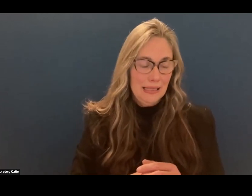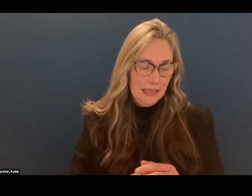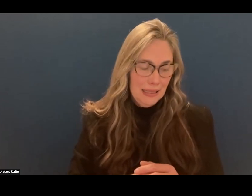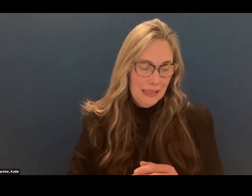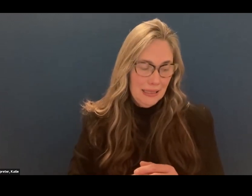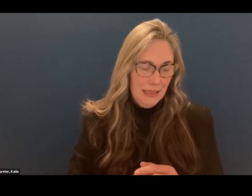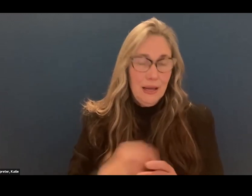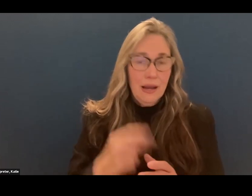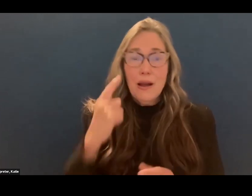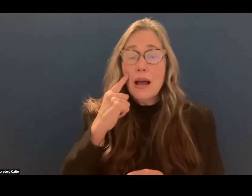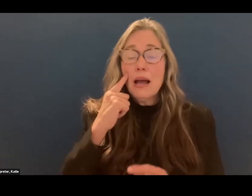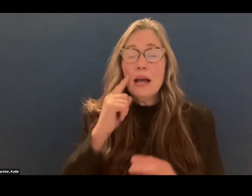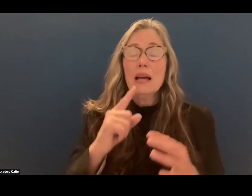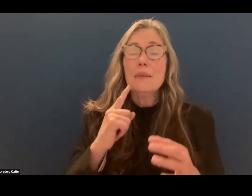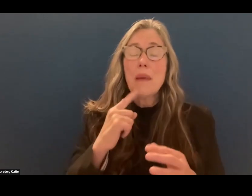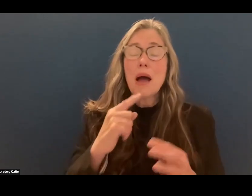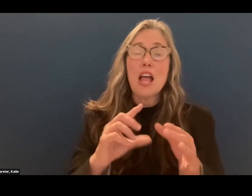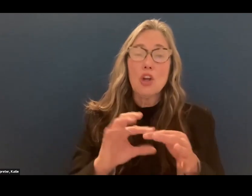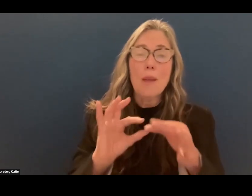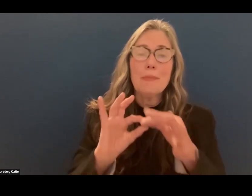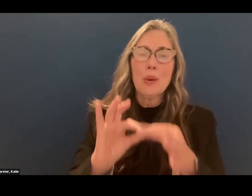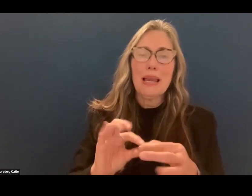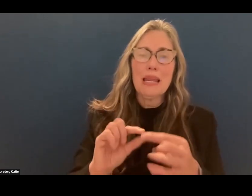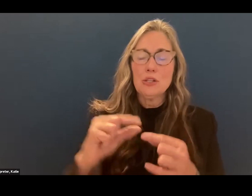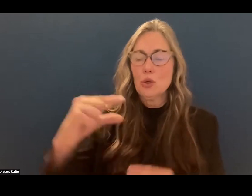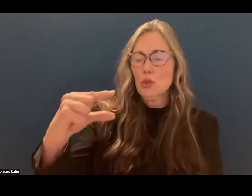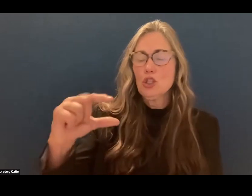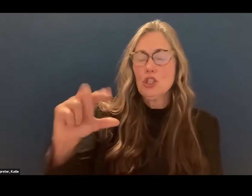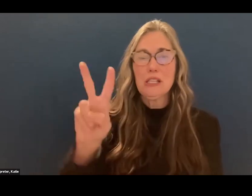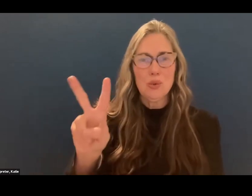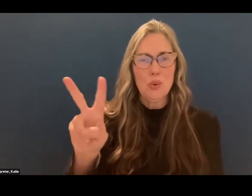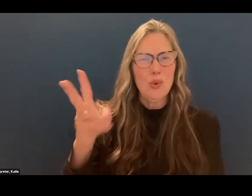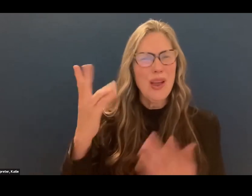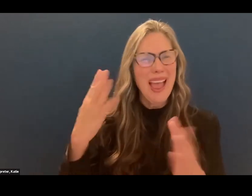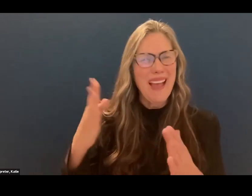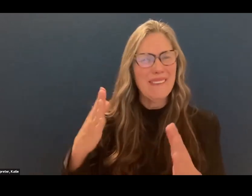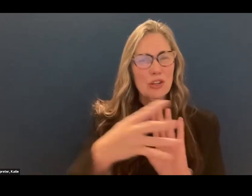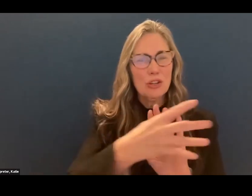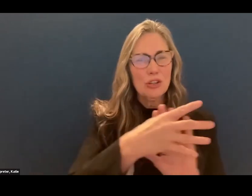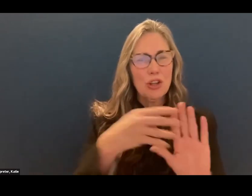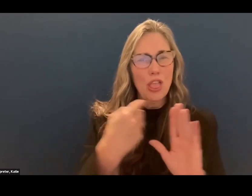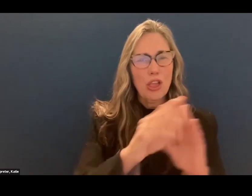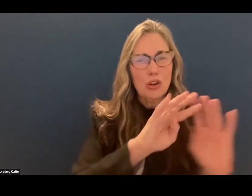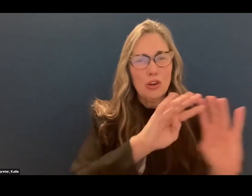for G2 or after the graphs.